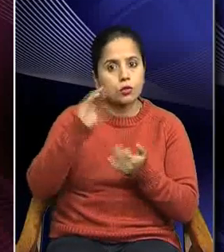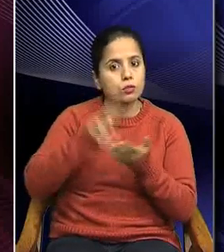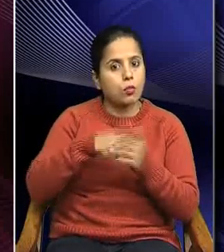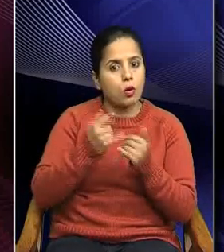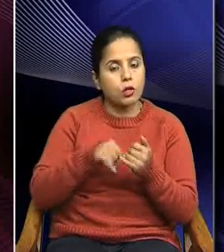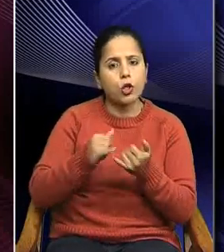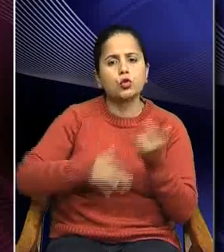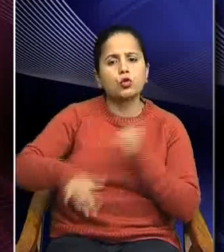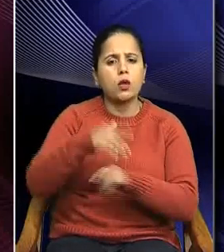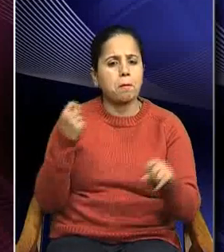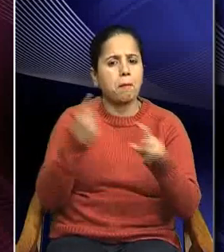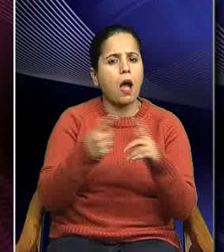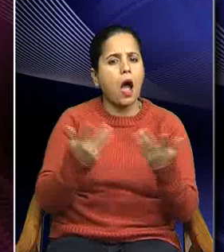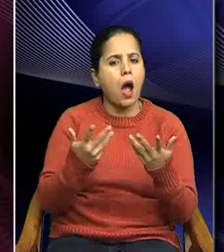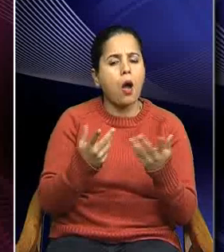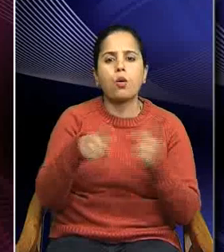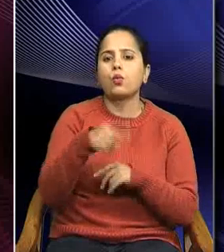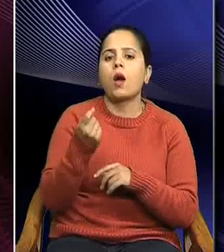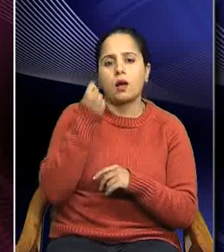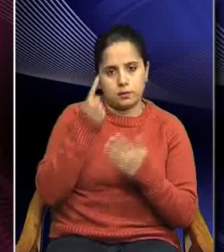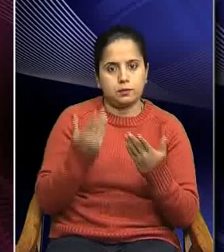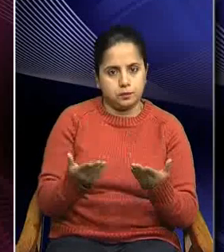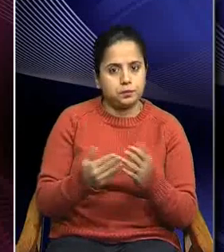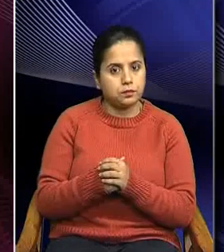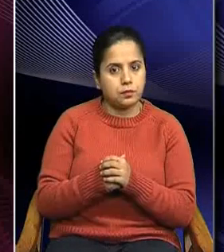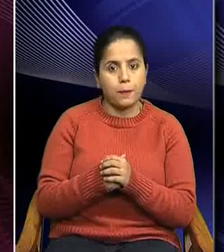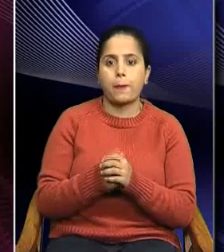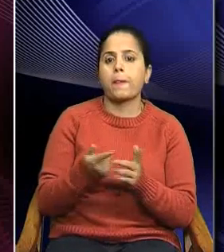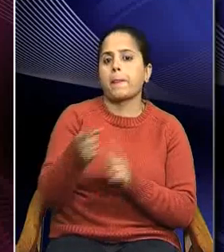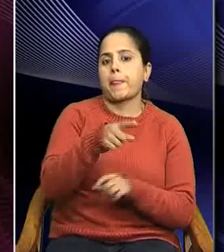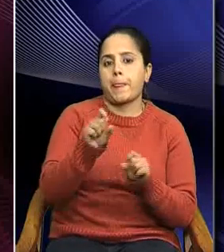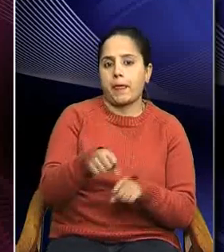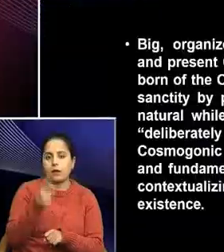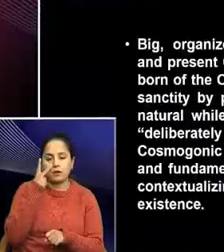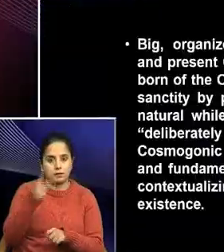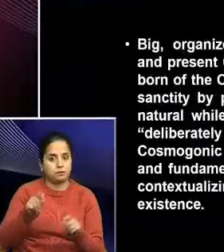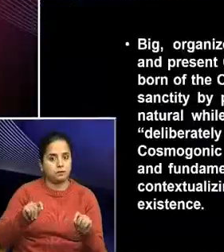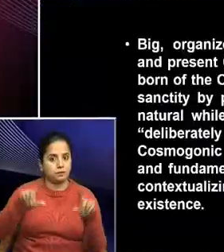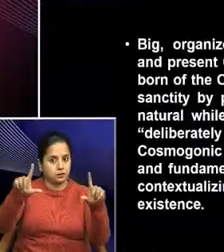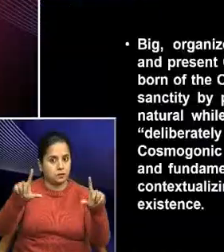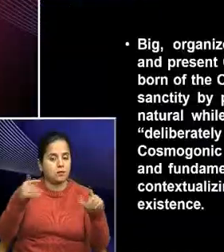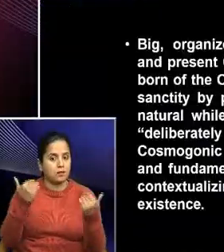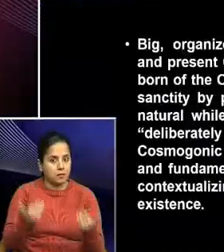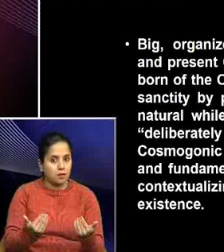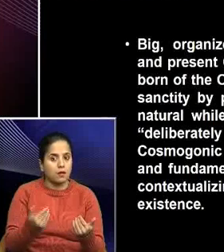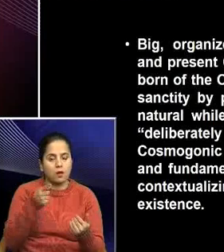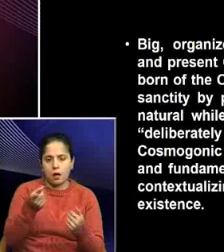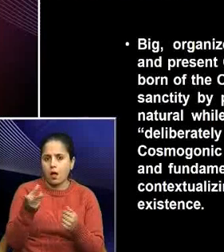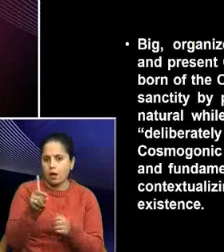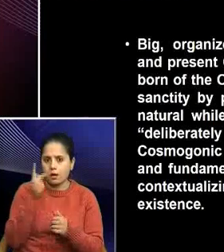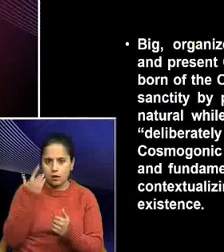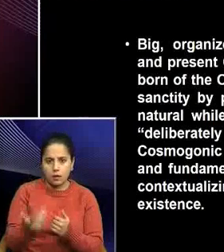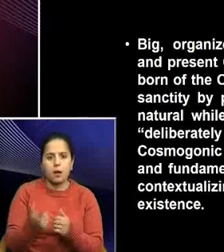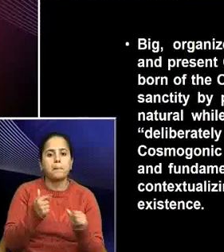social context. So, as you can see on your slide, this is again a